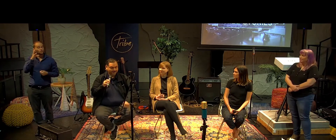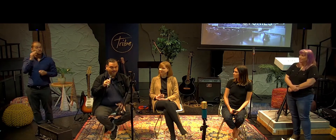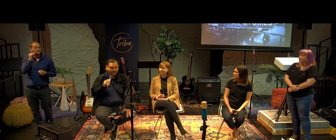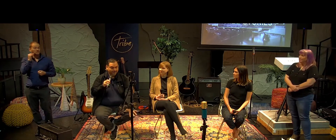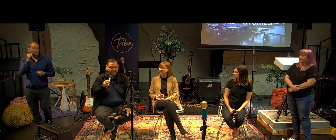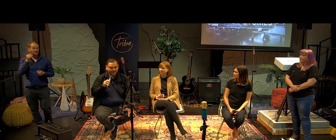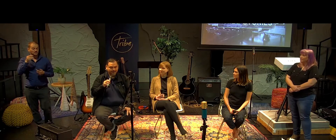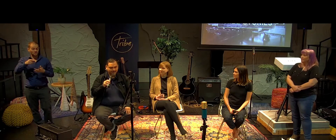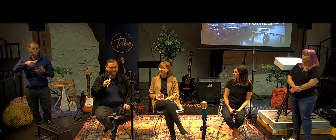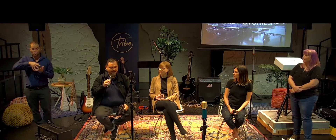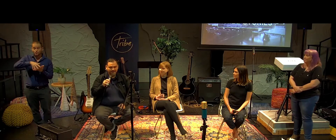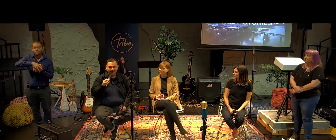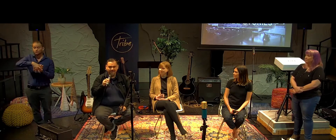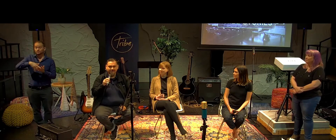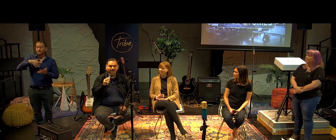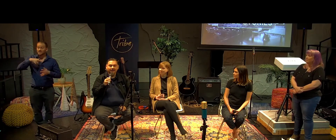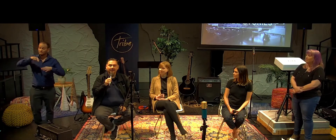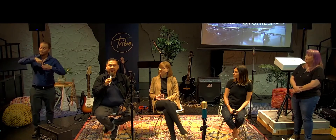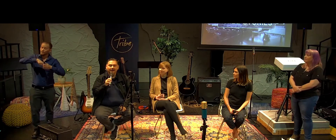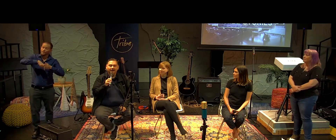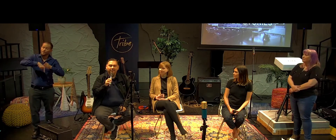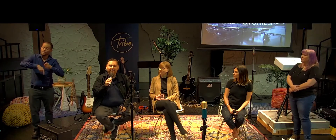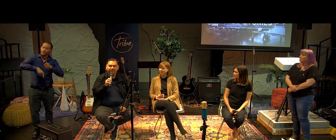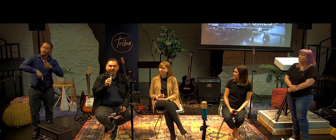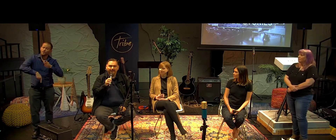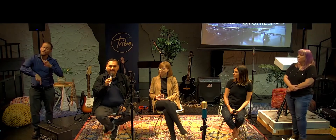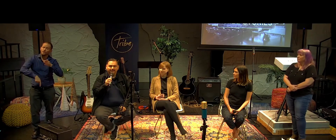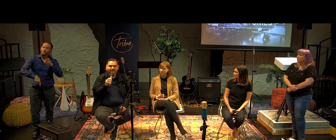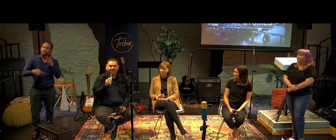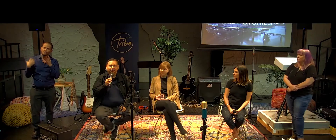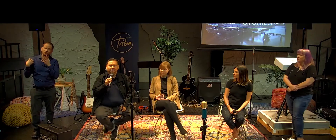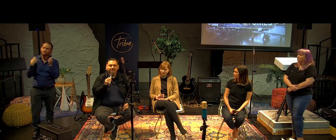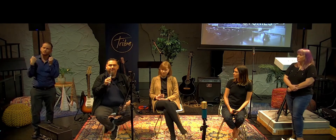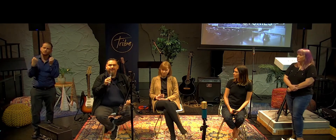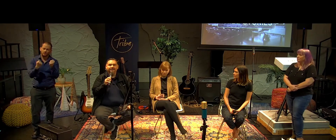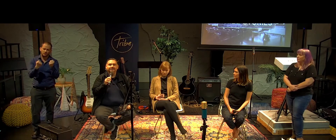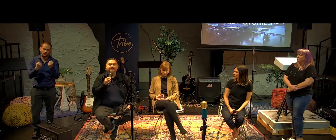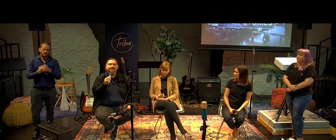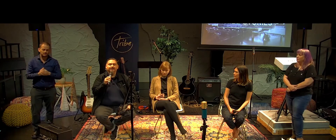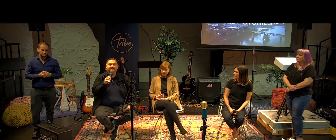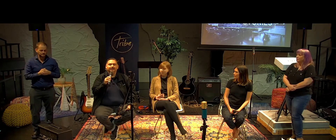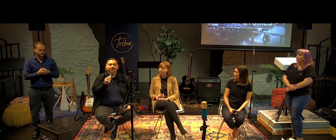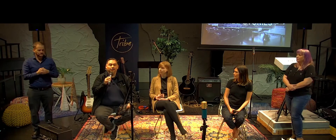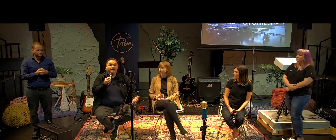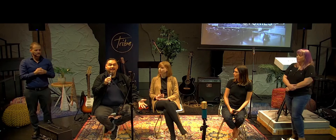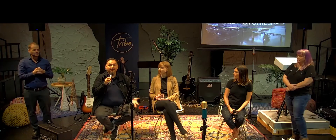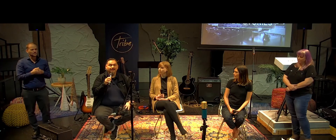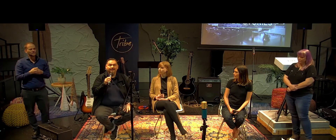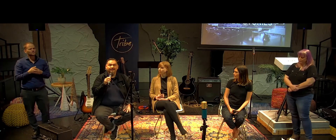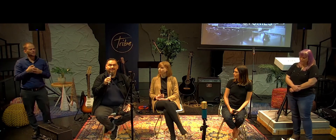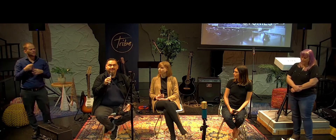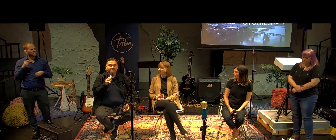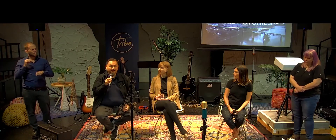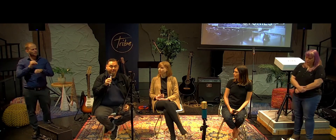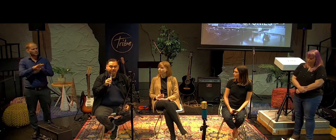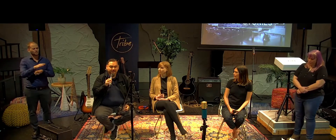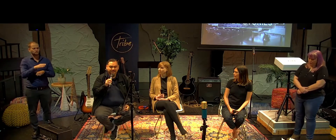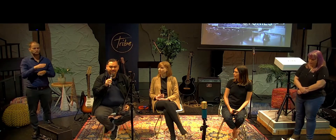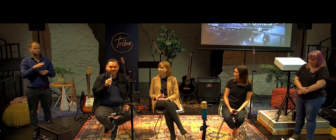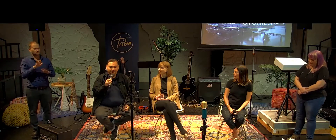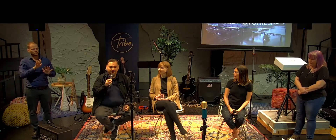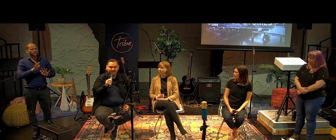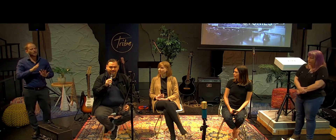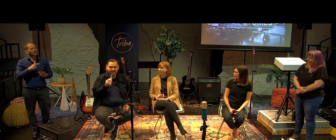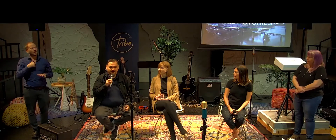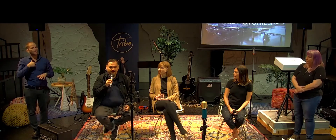those. The roots go really deep and they're really strong. And so it affected, when I came out of this, it was really